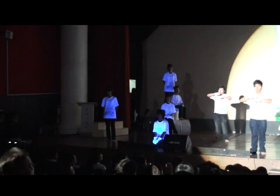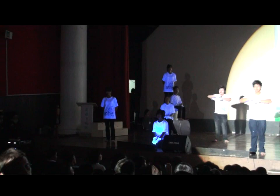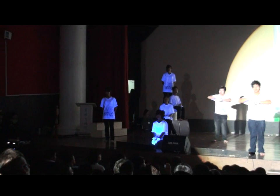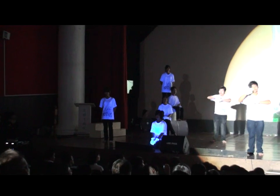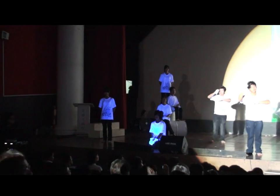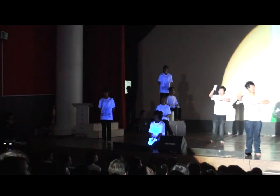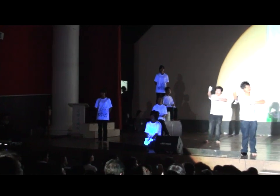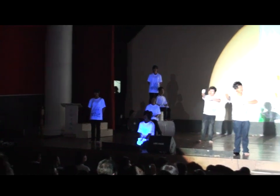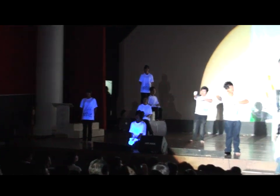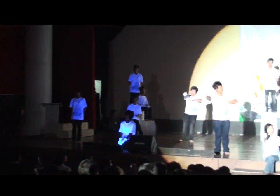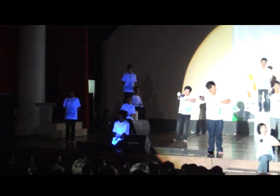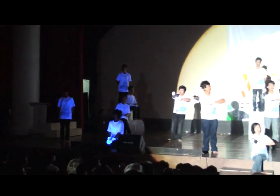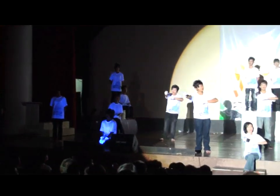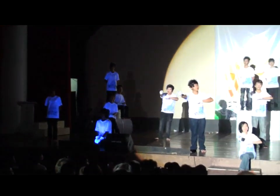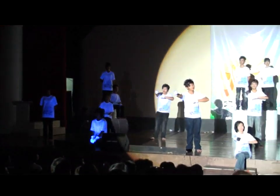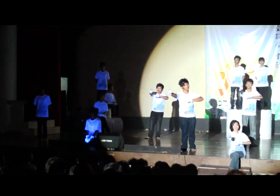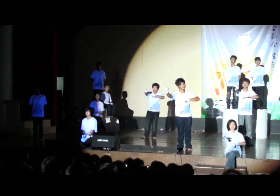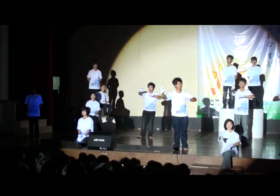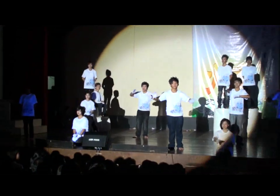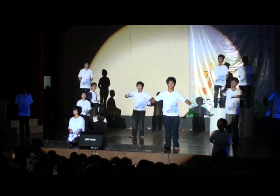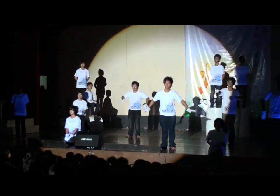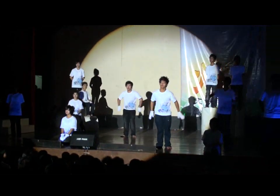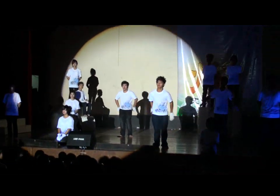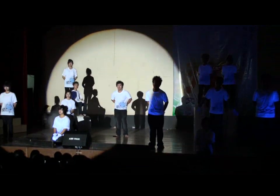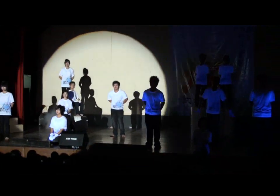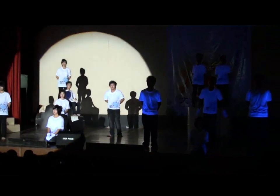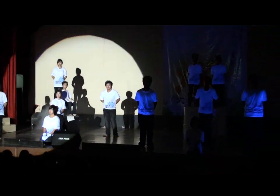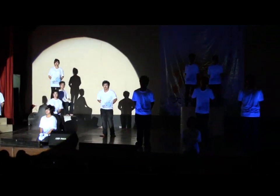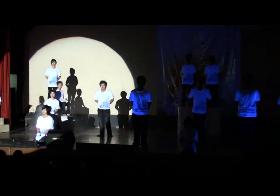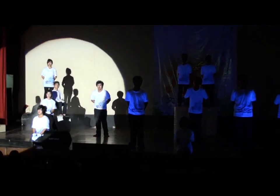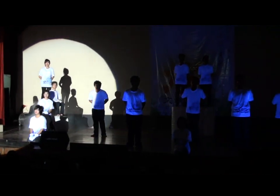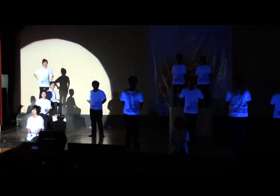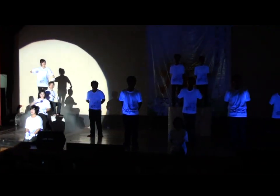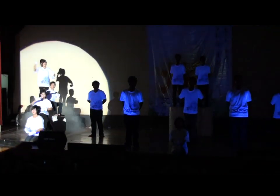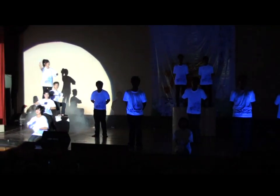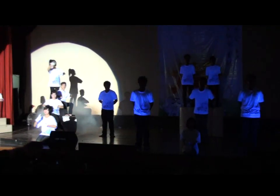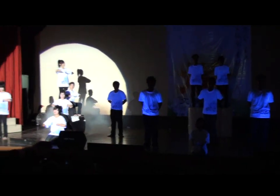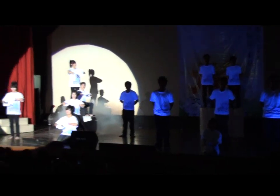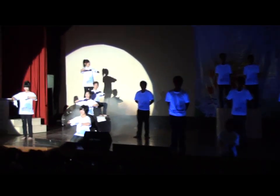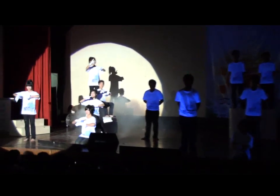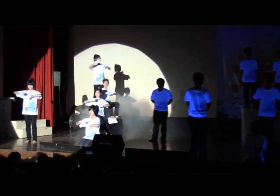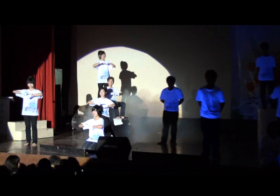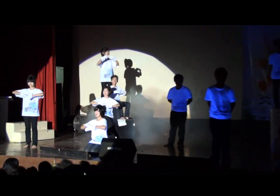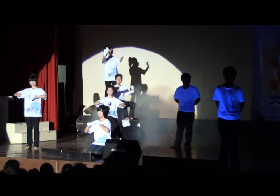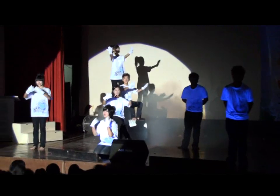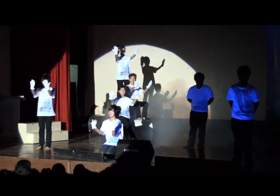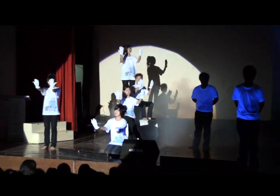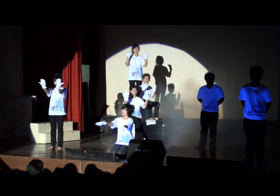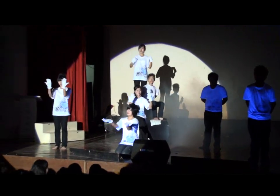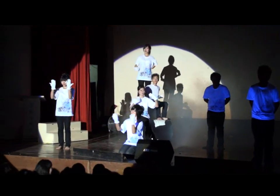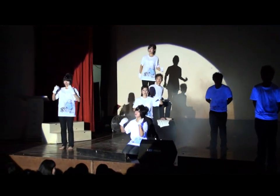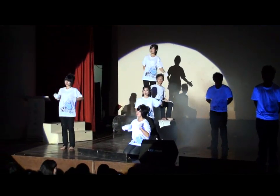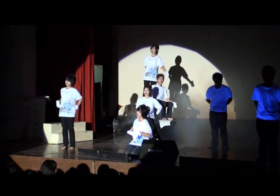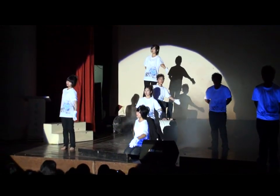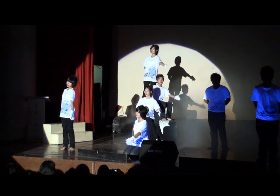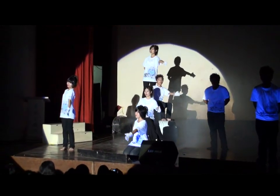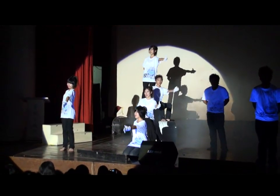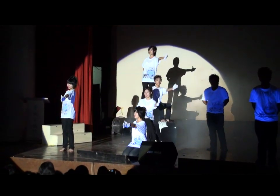In that head And at this little deep, it's coming away